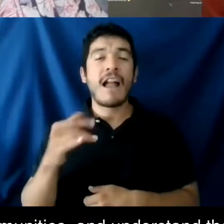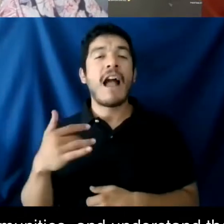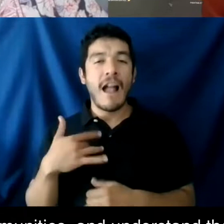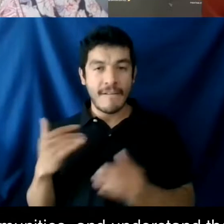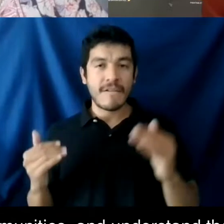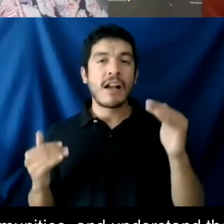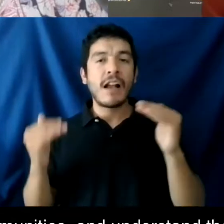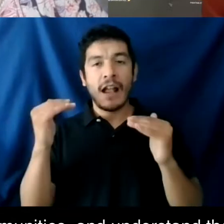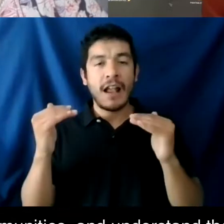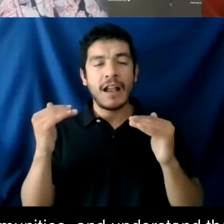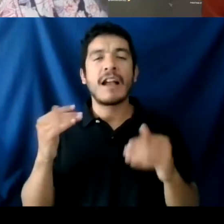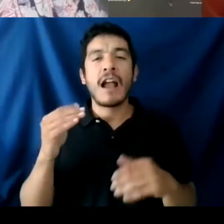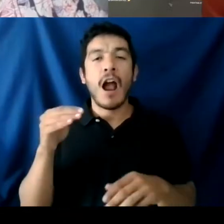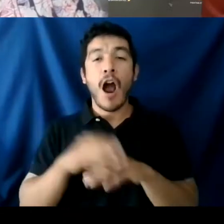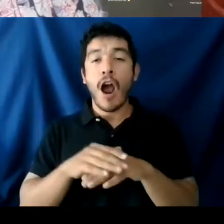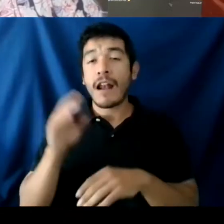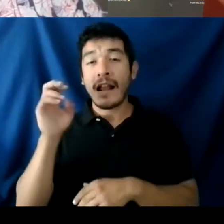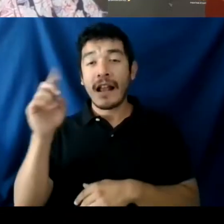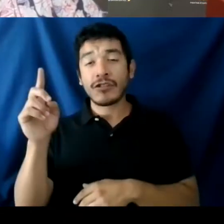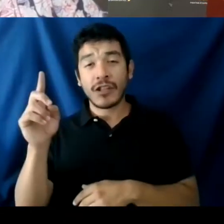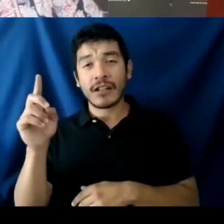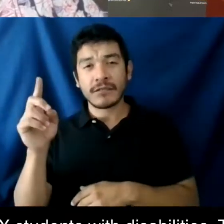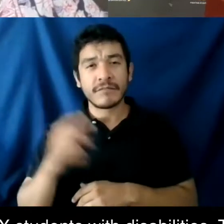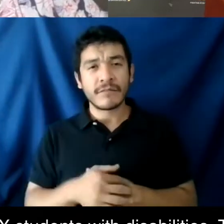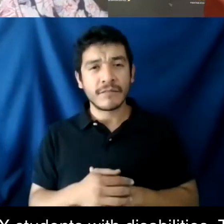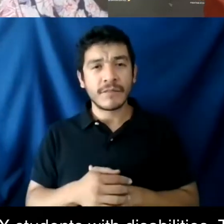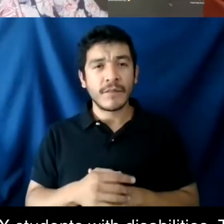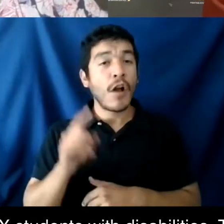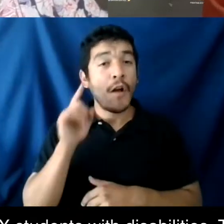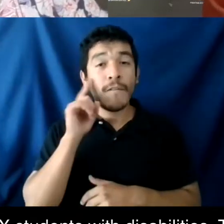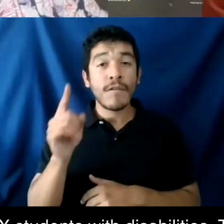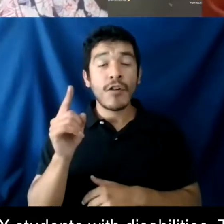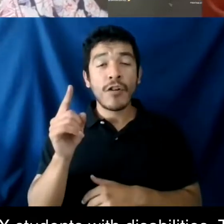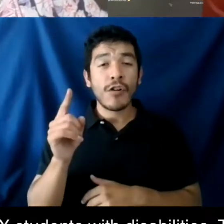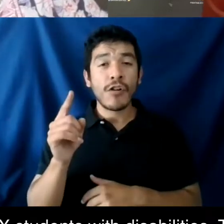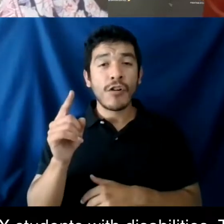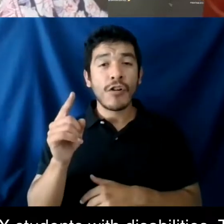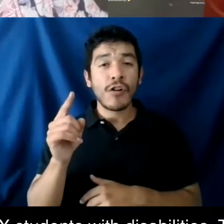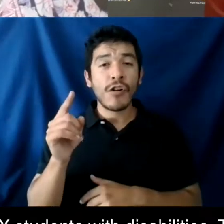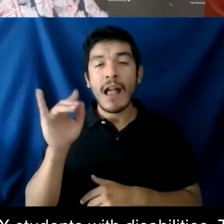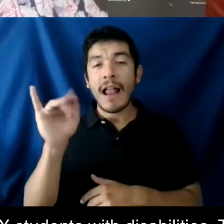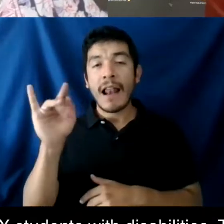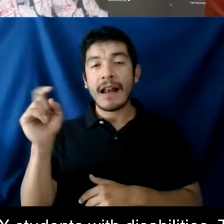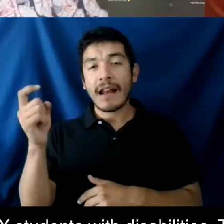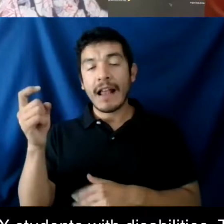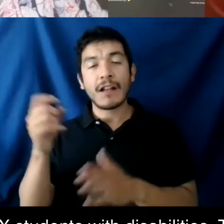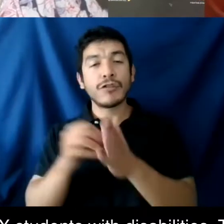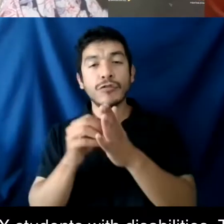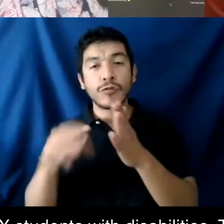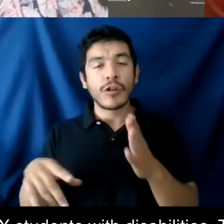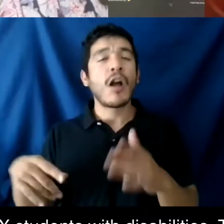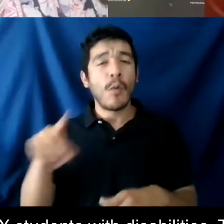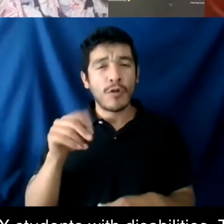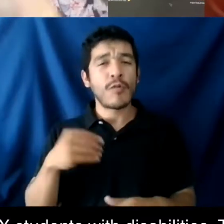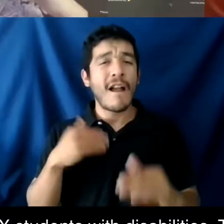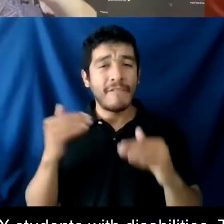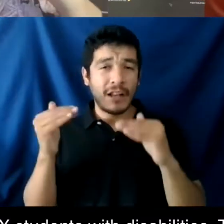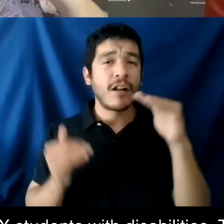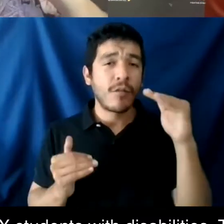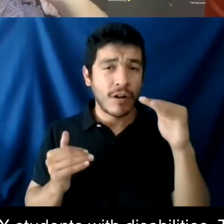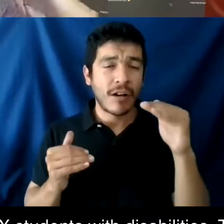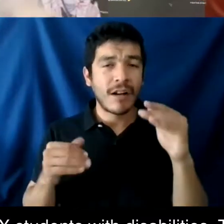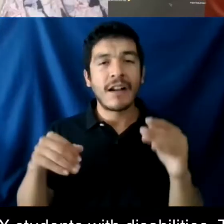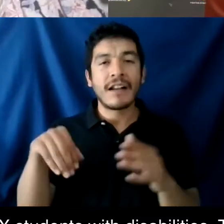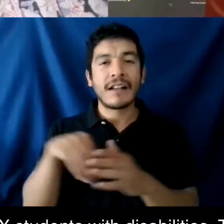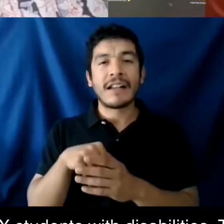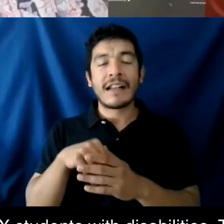in outcomes on education for Latinx students with disabilities. There is inequality in outcome